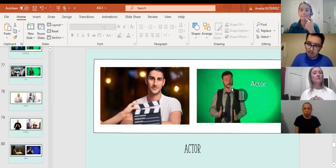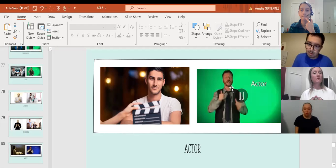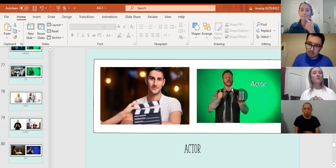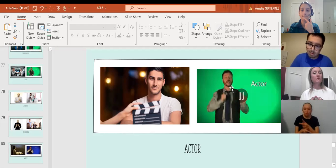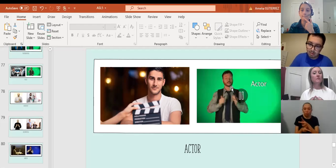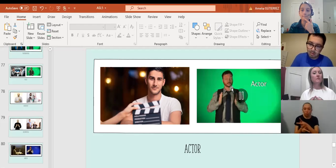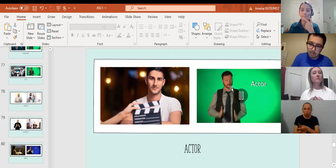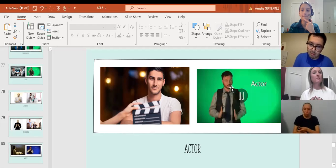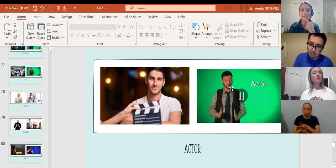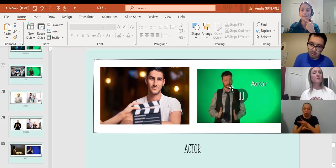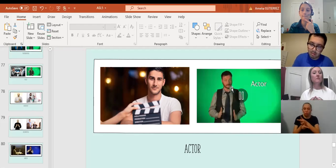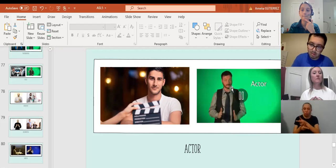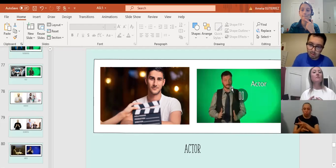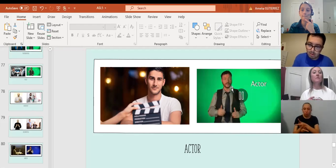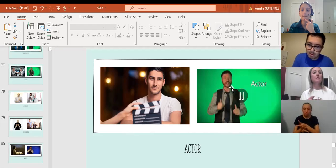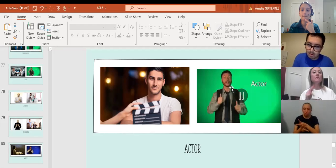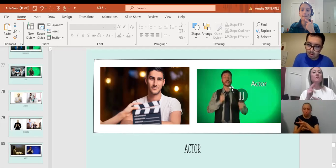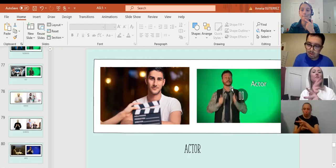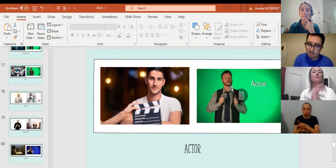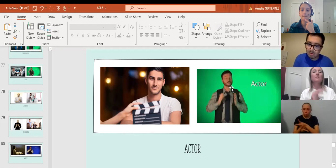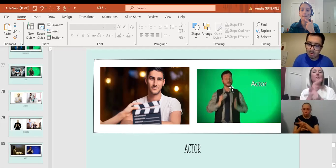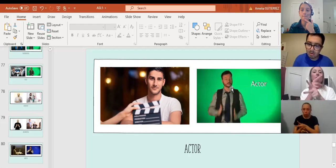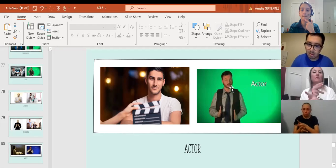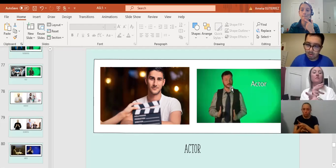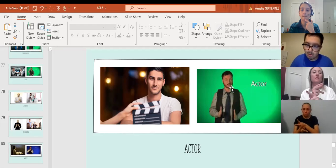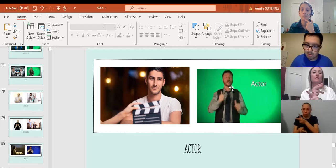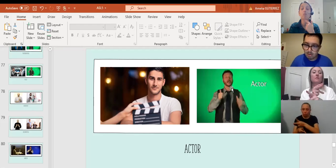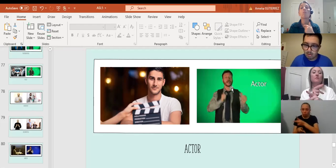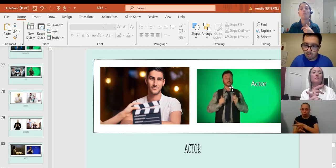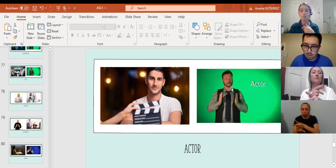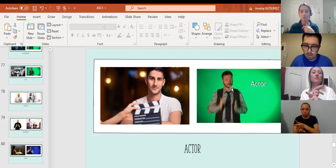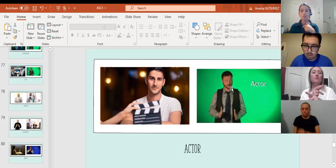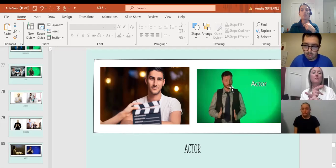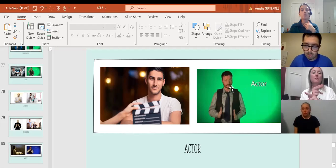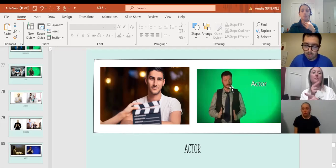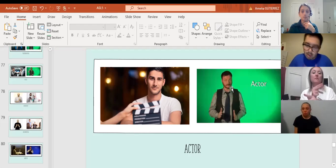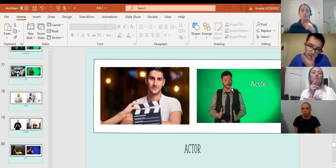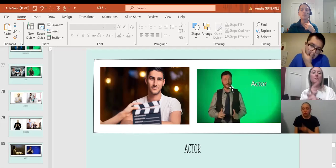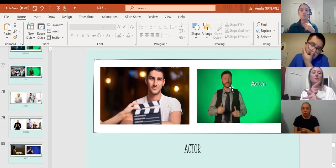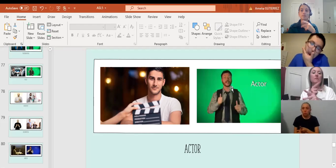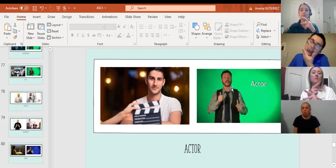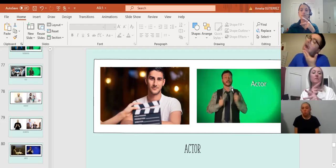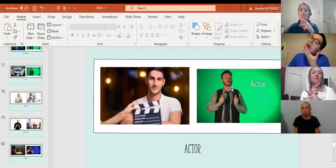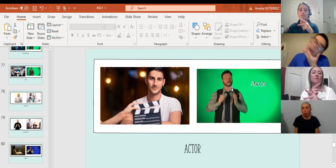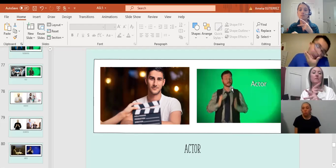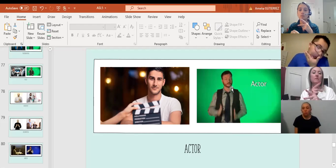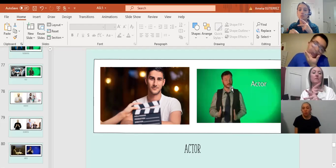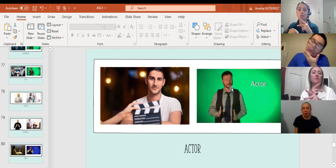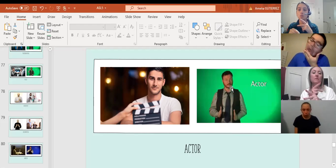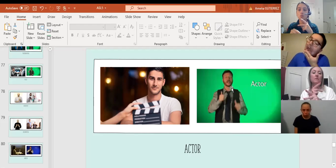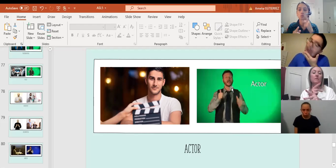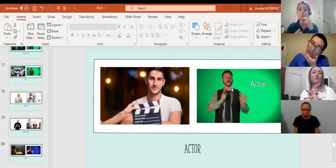Miss Munn was saying that this movement is a little different. It means a little different than this. Because this Mhm. means more